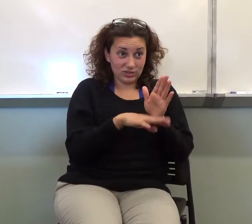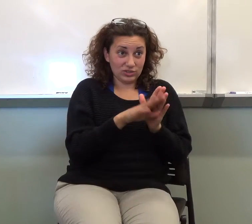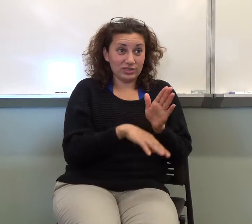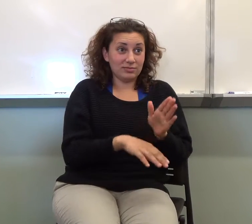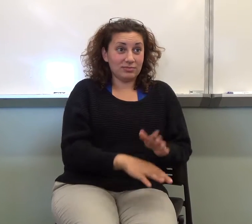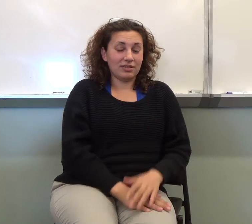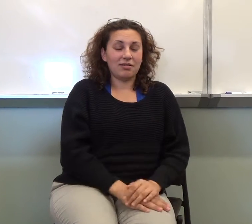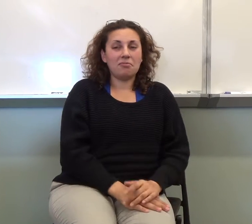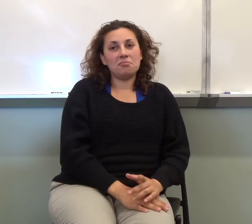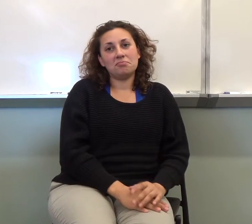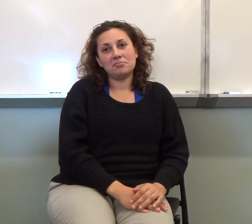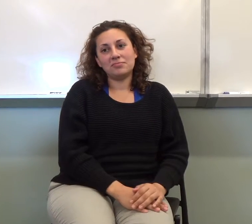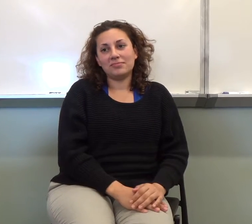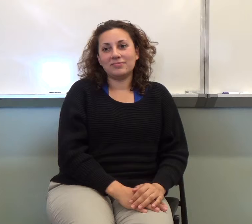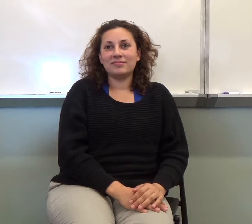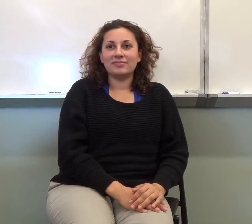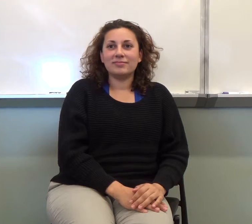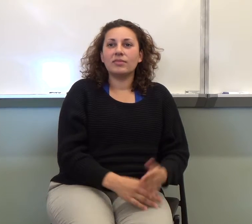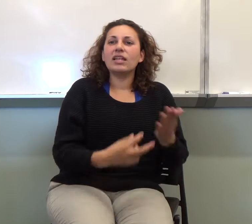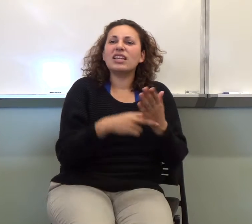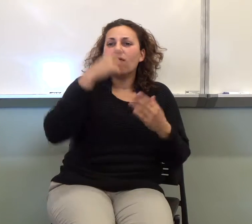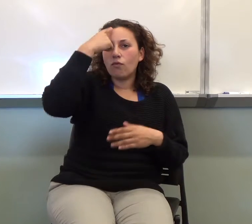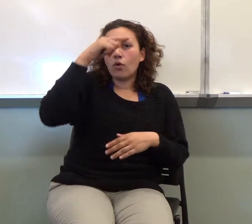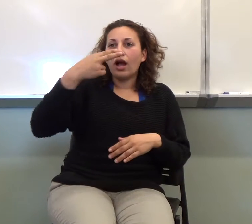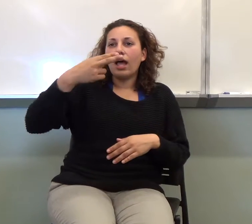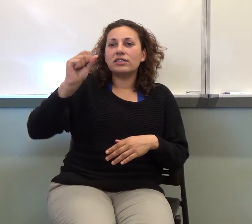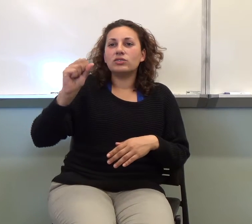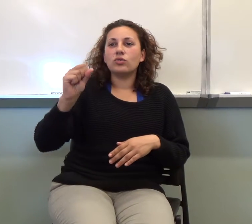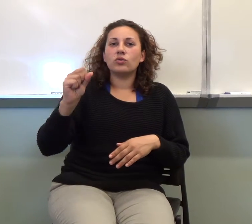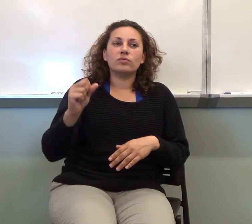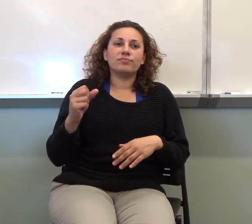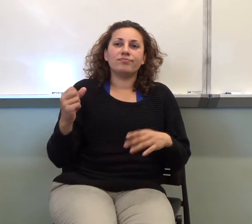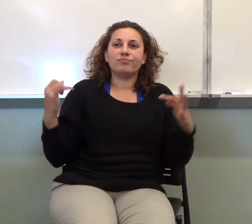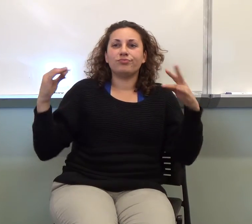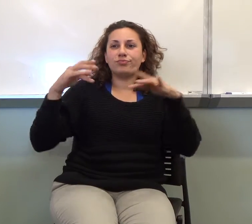here you go. 4 and 12 is 16, and 6 is 22 people.